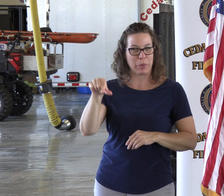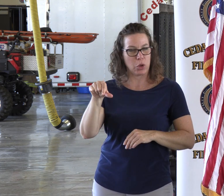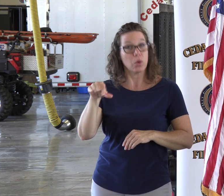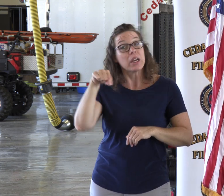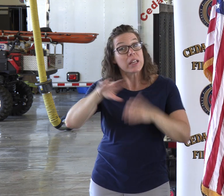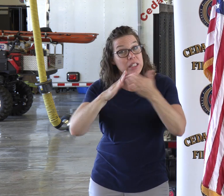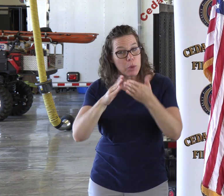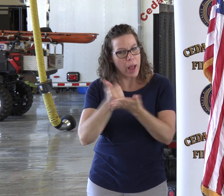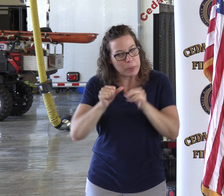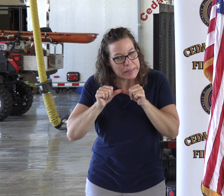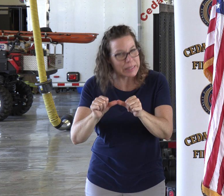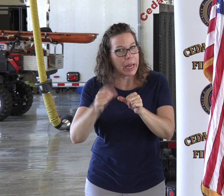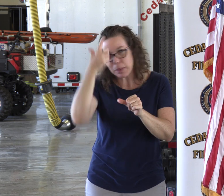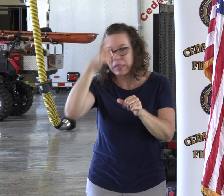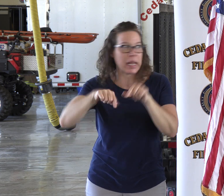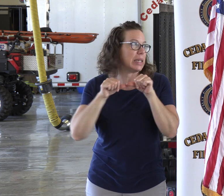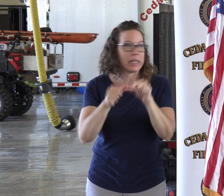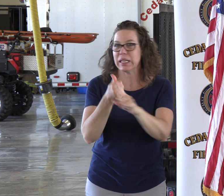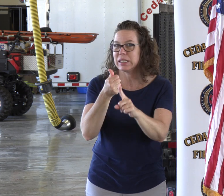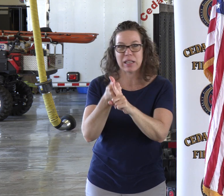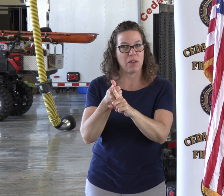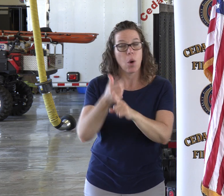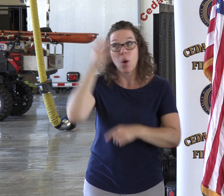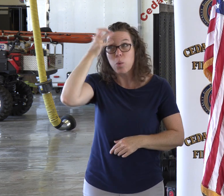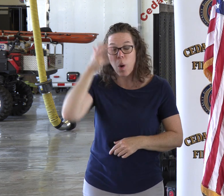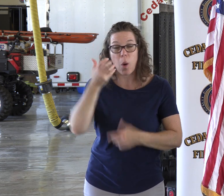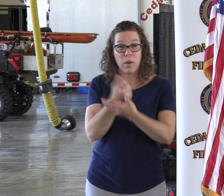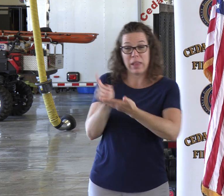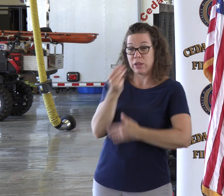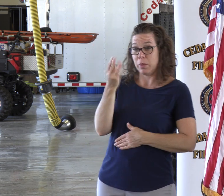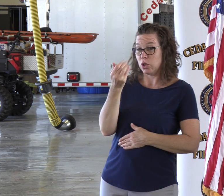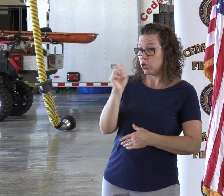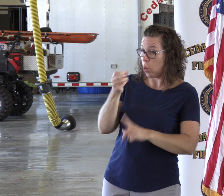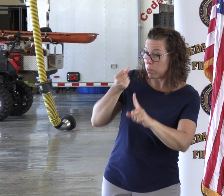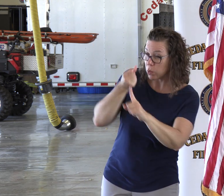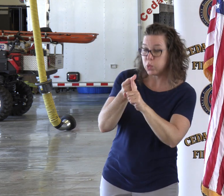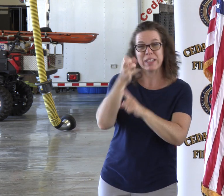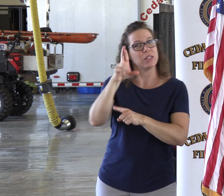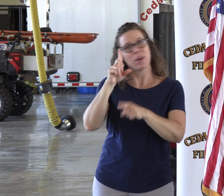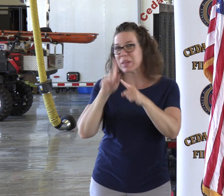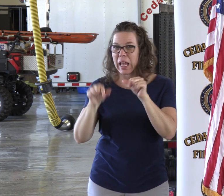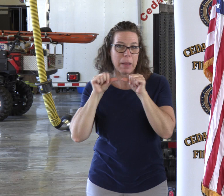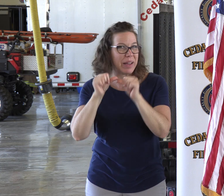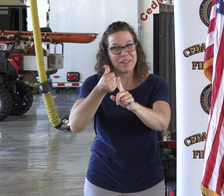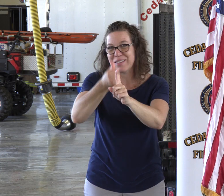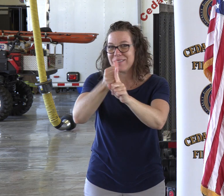itself. I think we're all in agreement that with this weather event, the city of Cedar Rapids would have had a hard time sustaining itself.